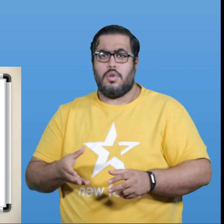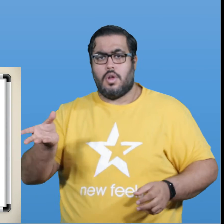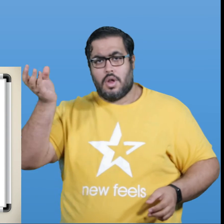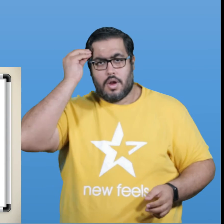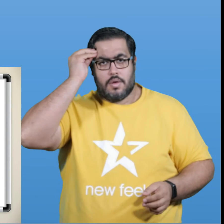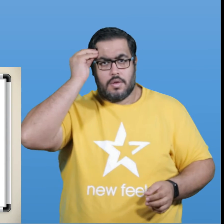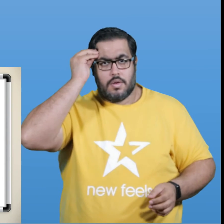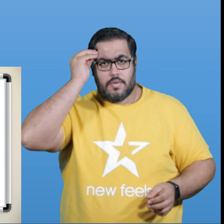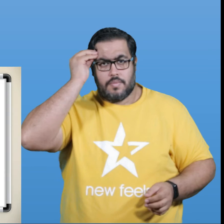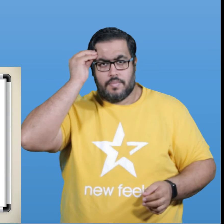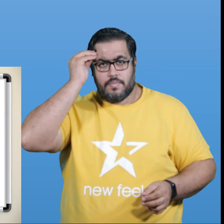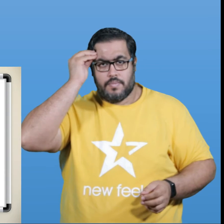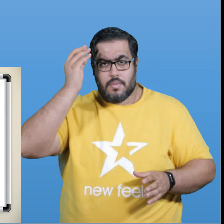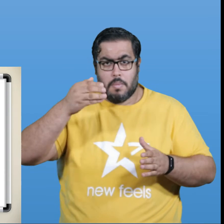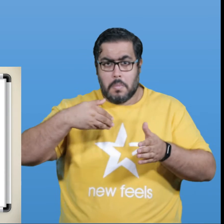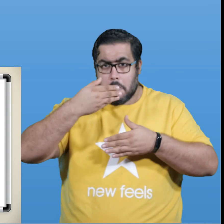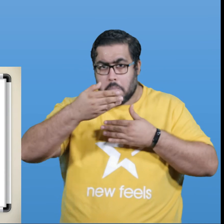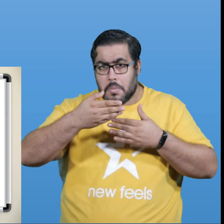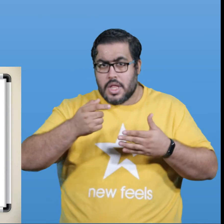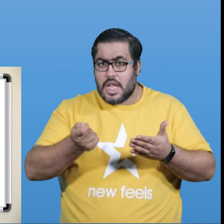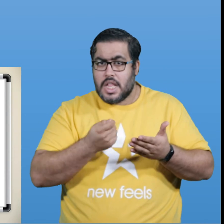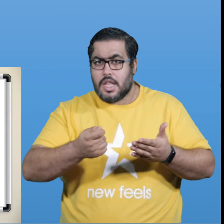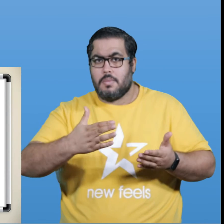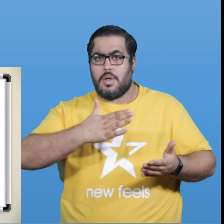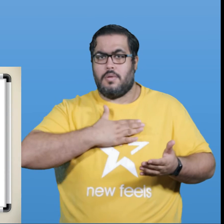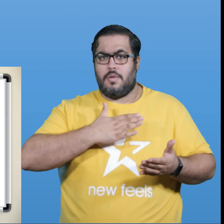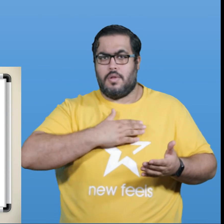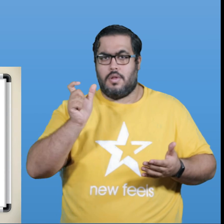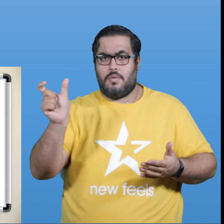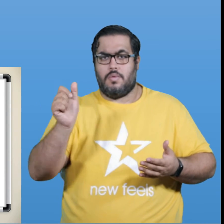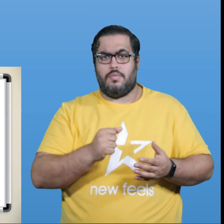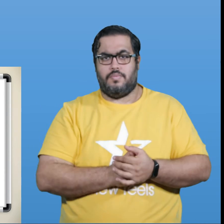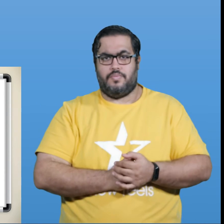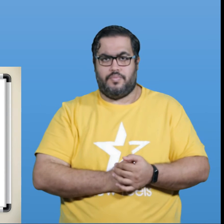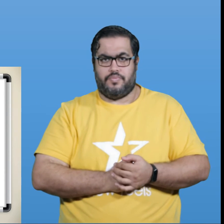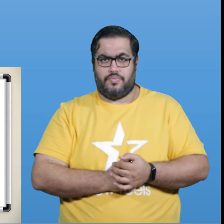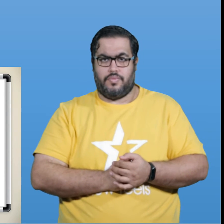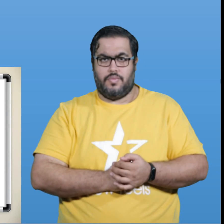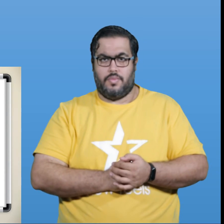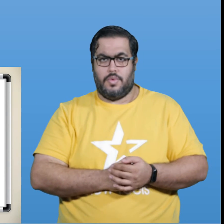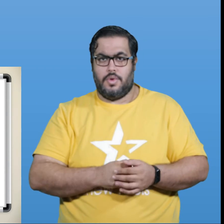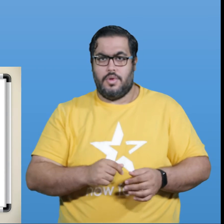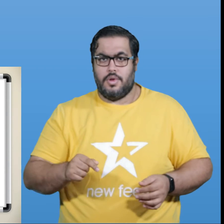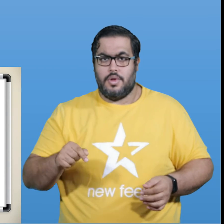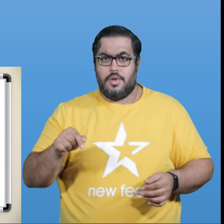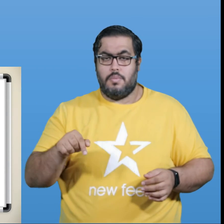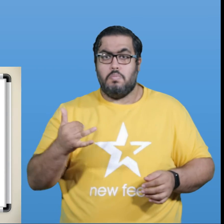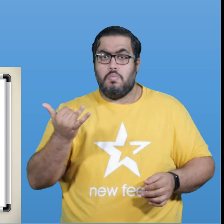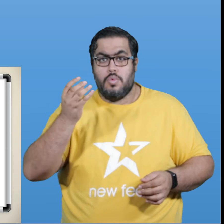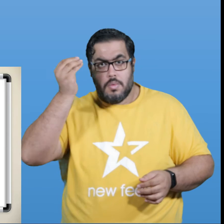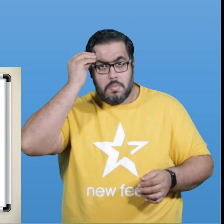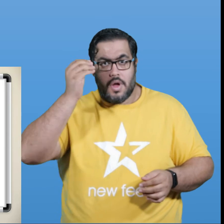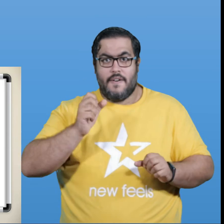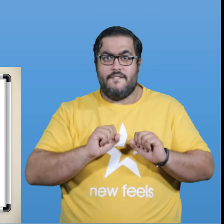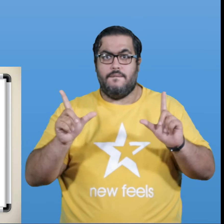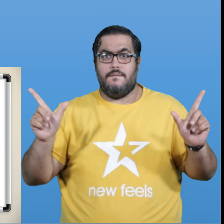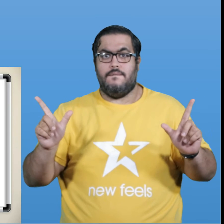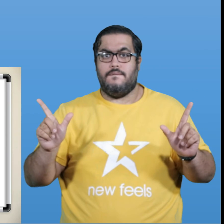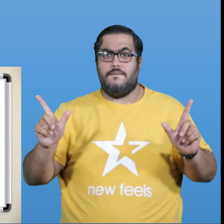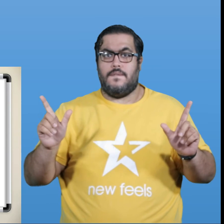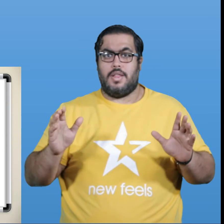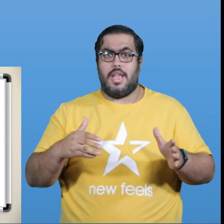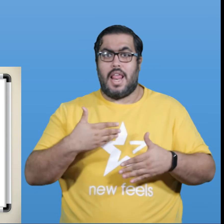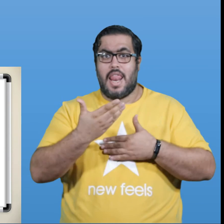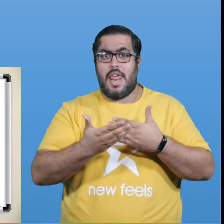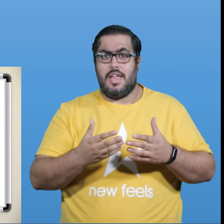passage so we can write it in our own way, in our own style. So we have to understand the passage clearly. Then we can break up